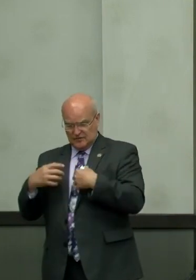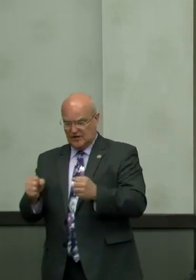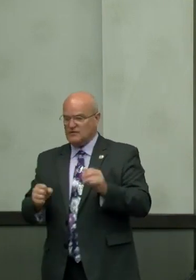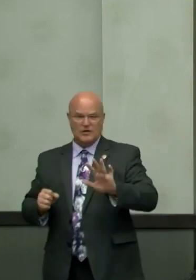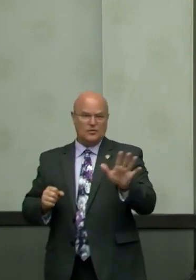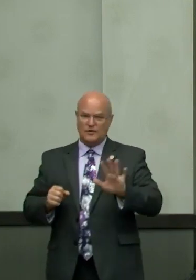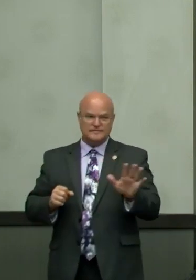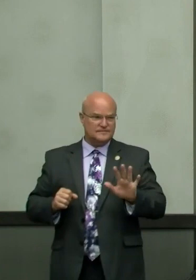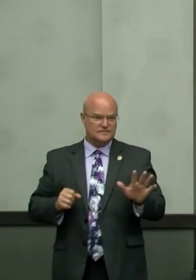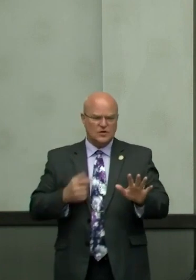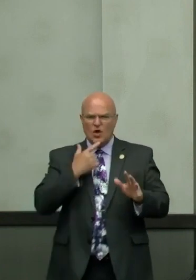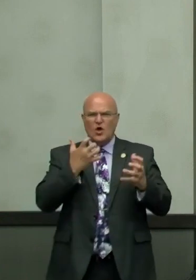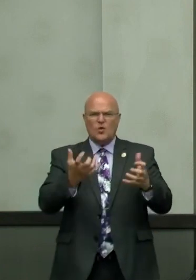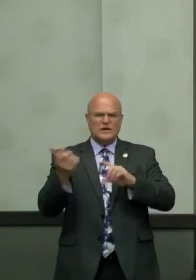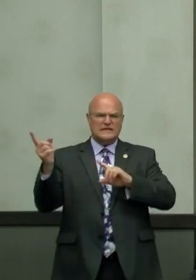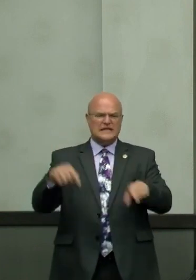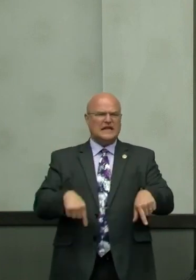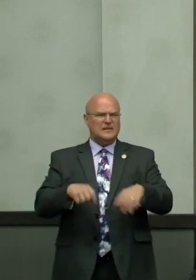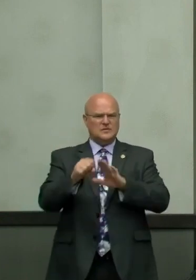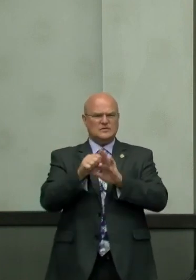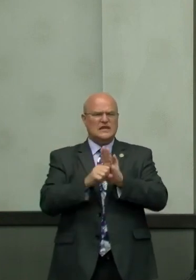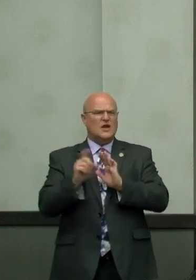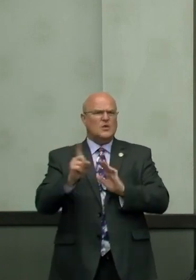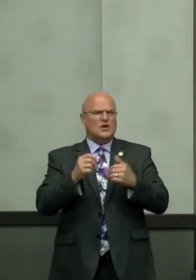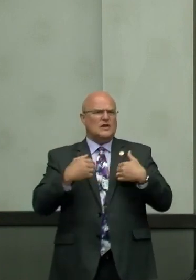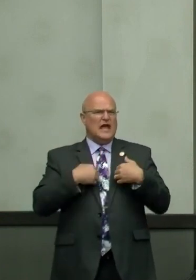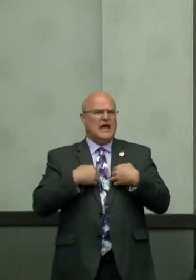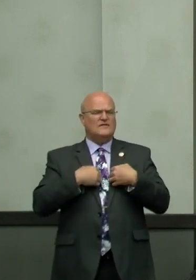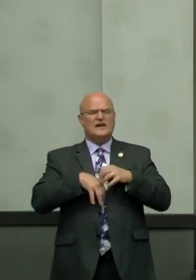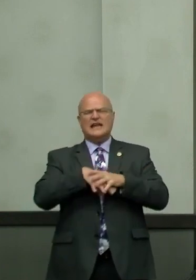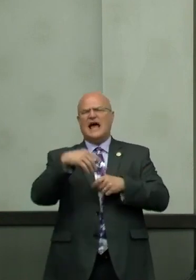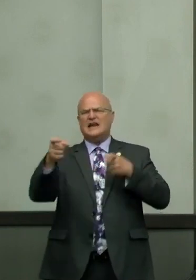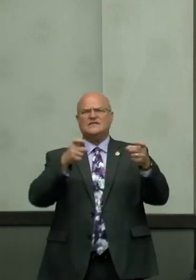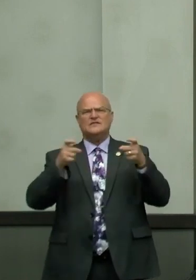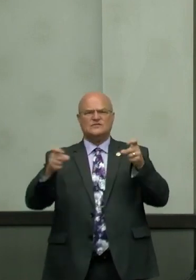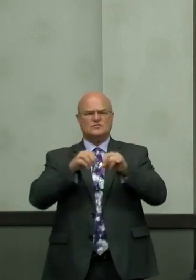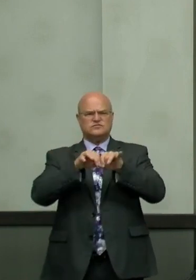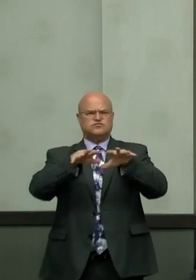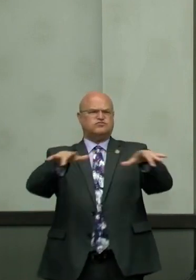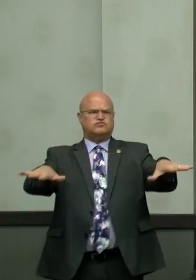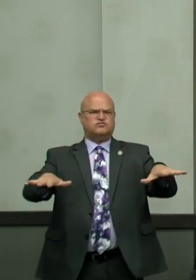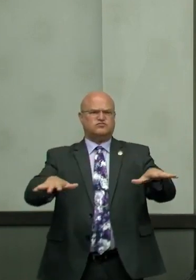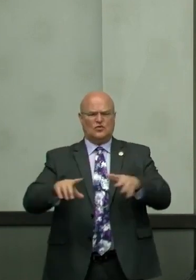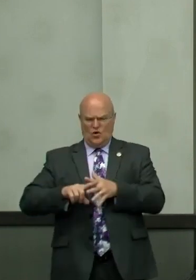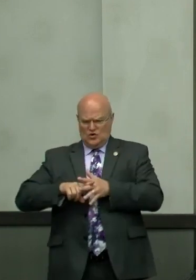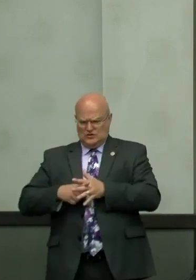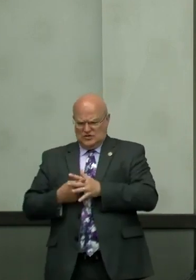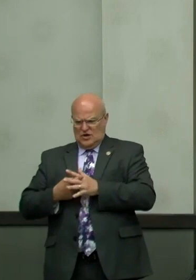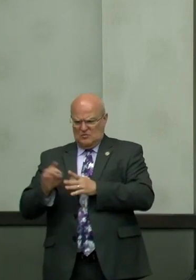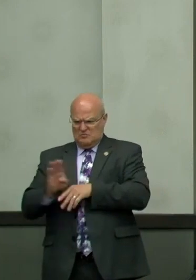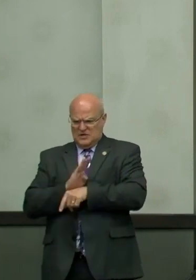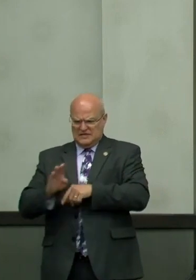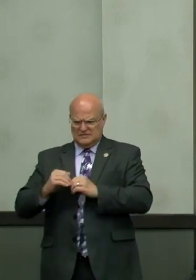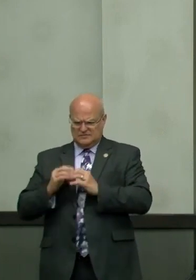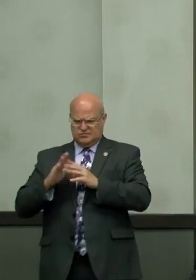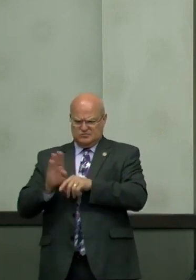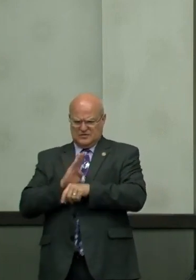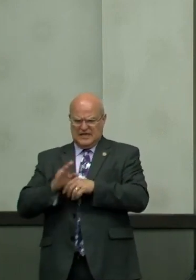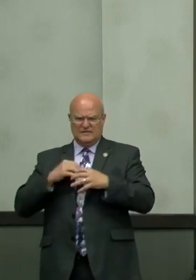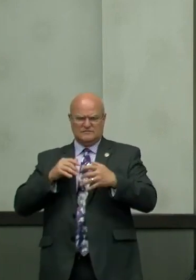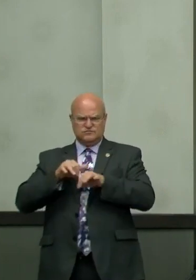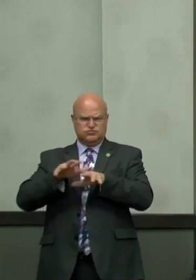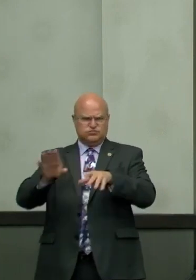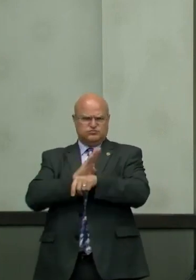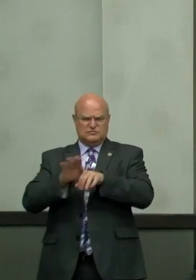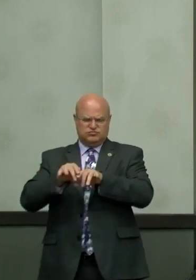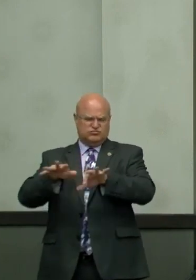recover. It won't. Who wants to come to a state where you've got an out-of-control epidemic? Who wants to start a business in a place where you have an out-of-control